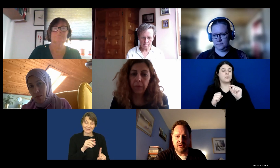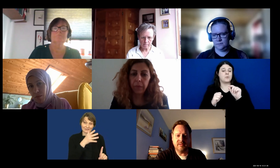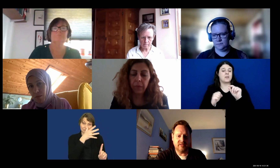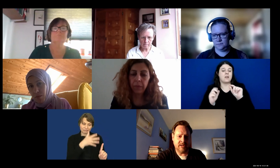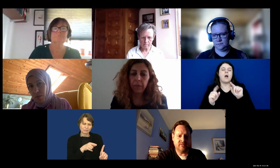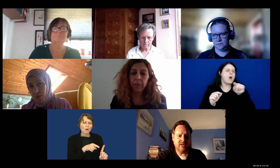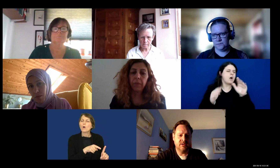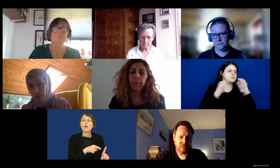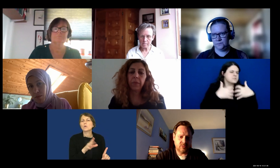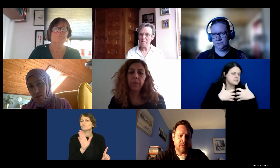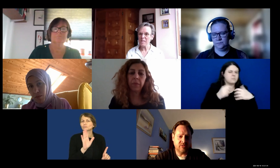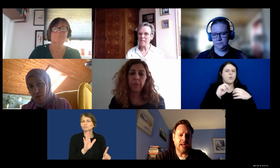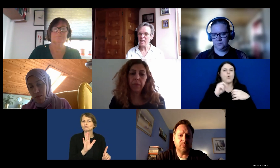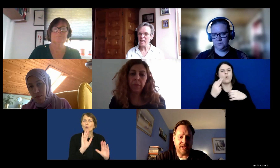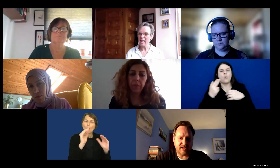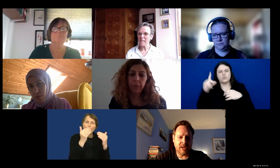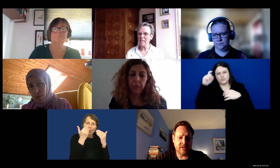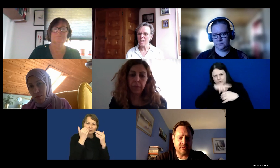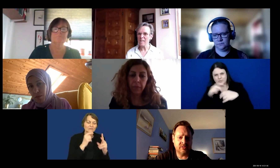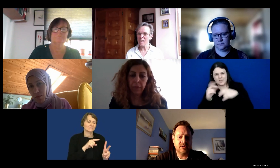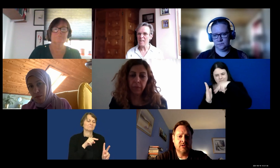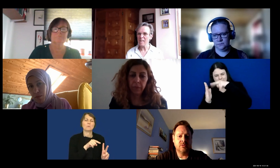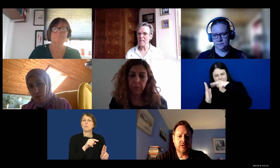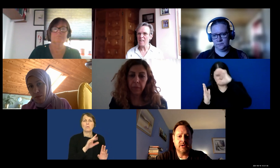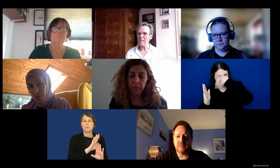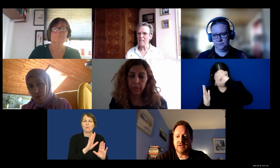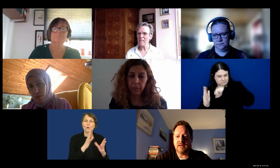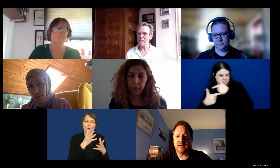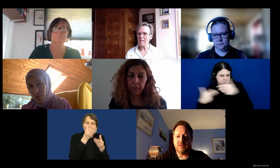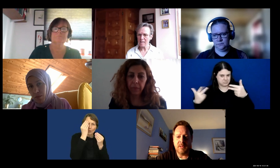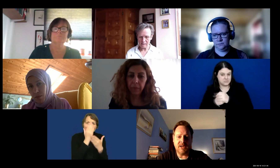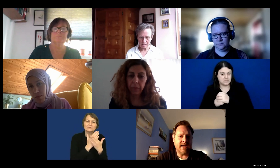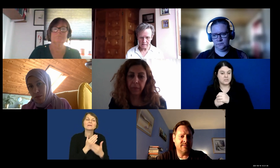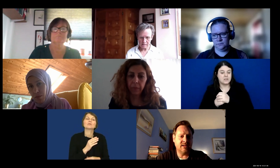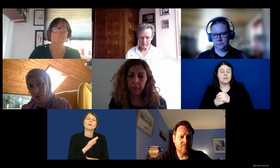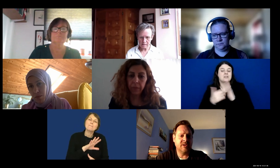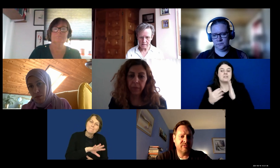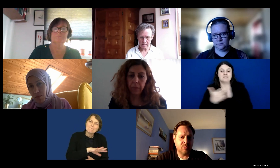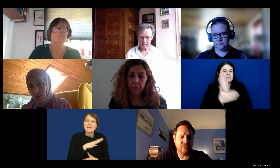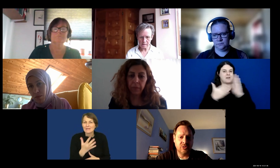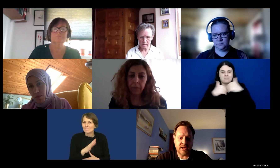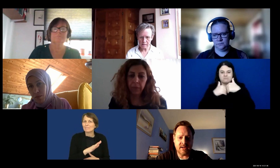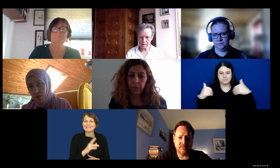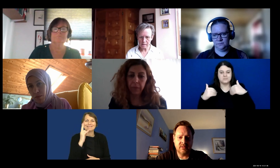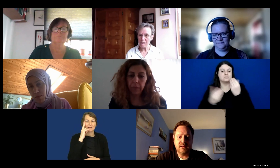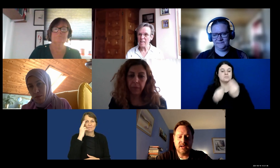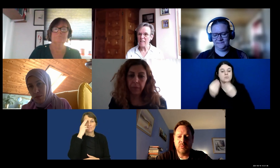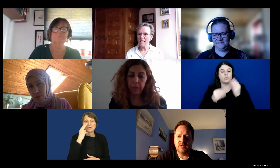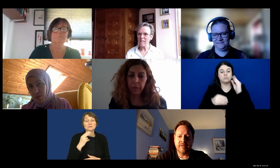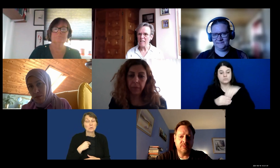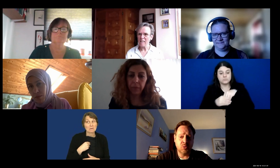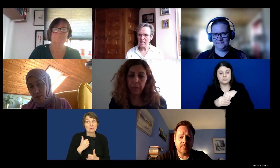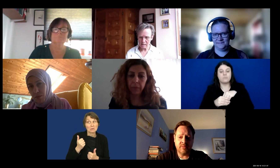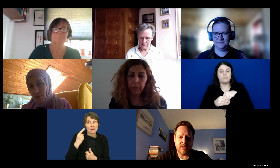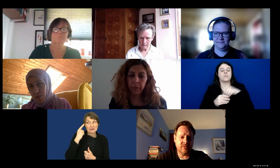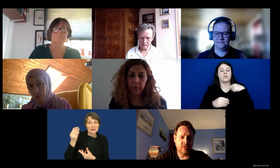isn't learning disability, so it might well be deafblindness. So it's maybe a handy bit of work to look at, and we can